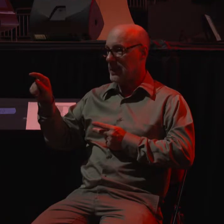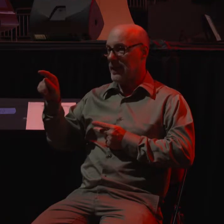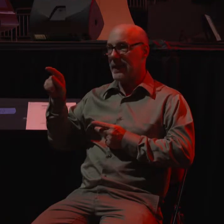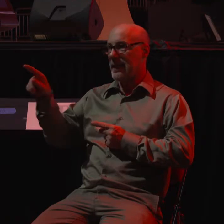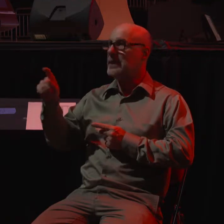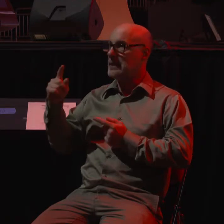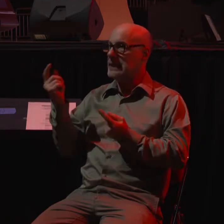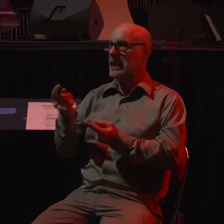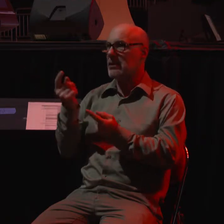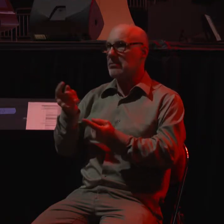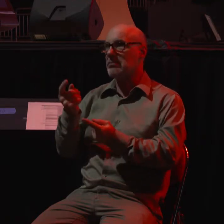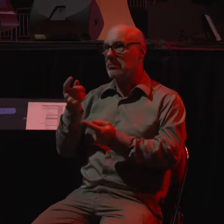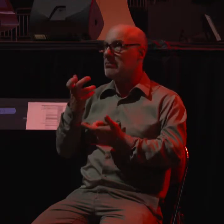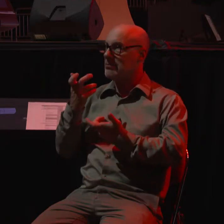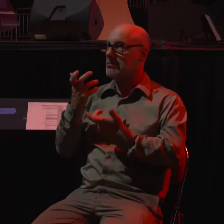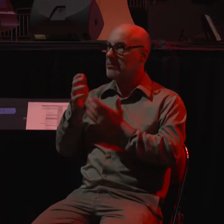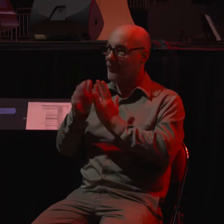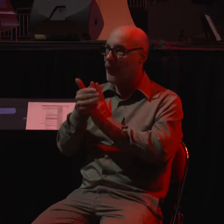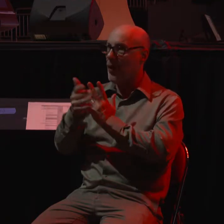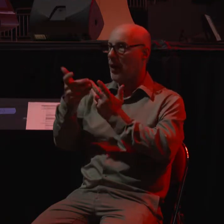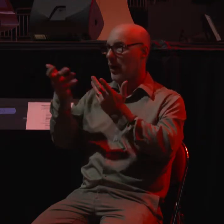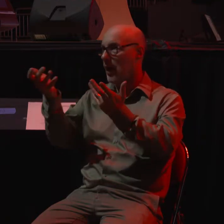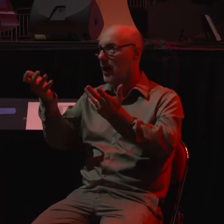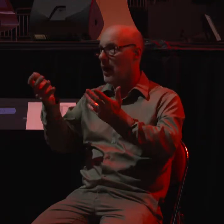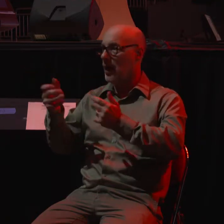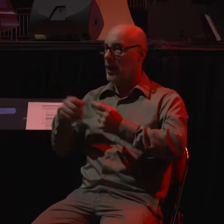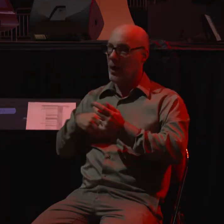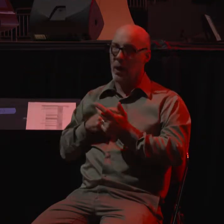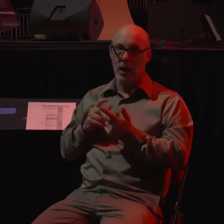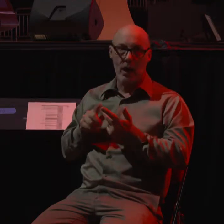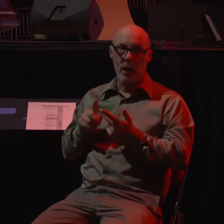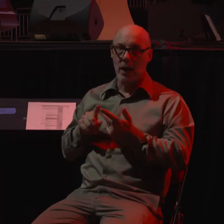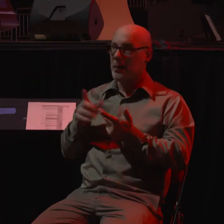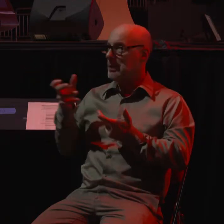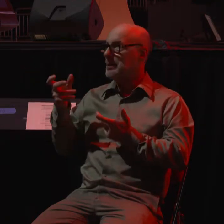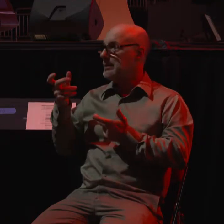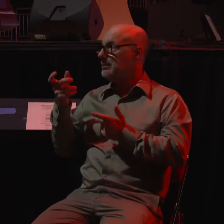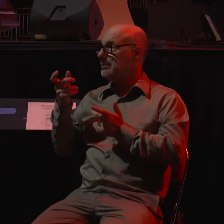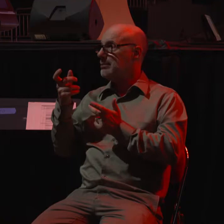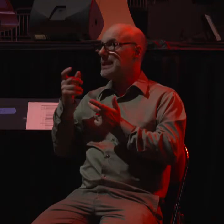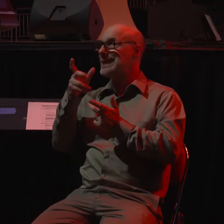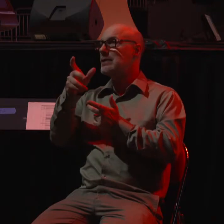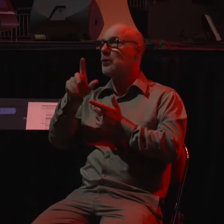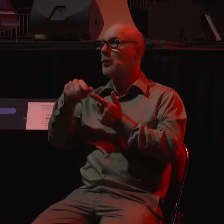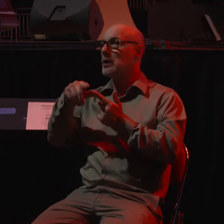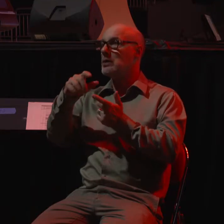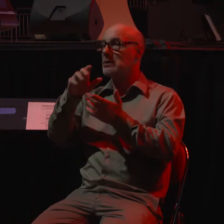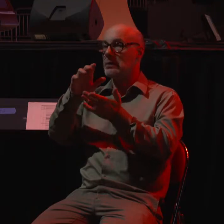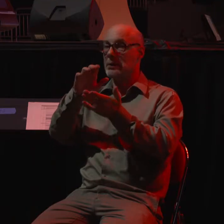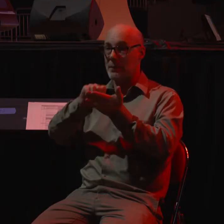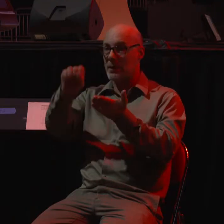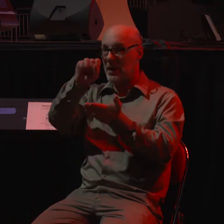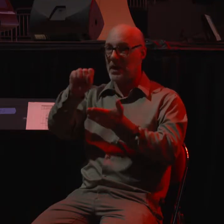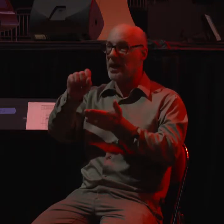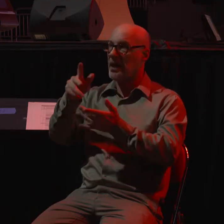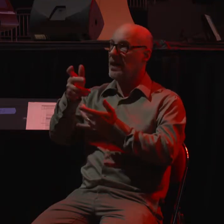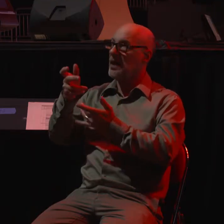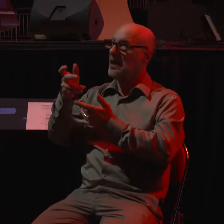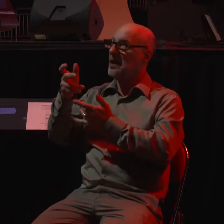moral transgressions in Dr. King's life, might even bring up questions about plagiarism in his academic training, and say, why would we